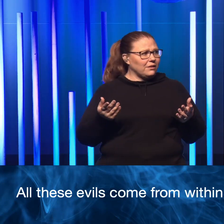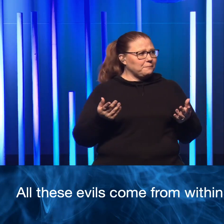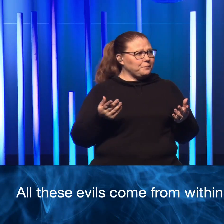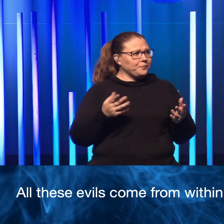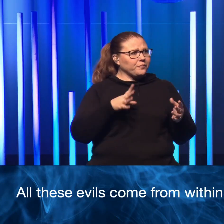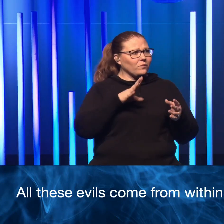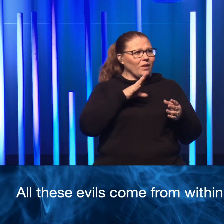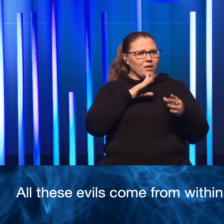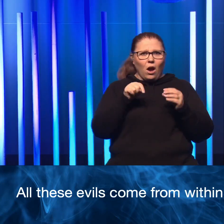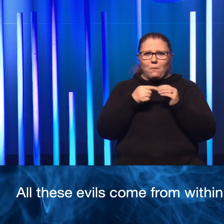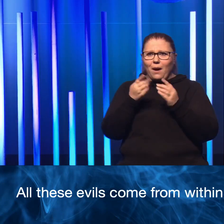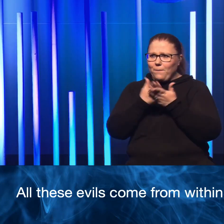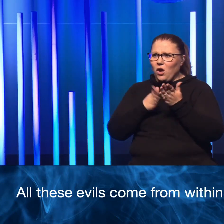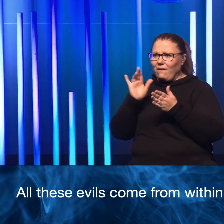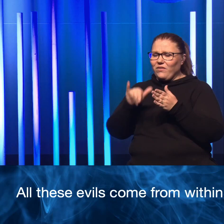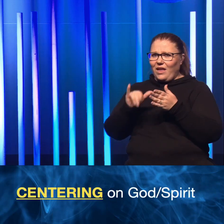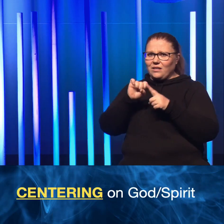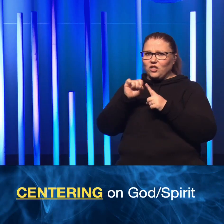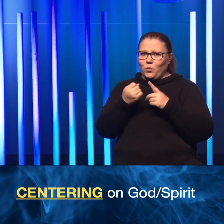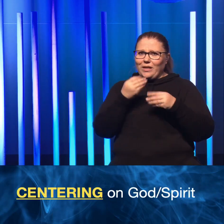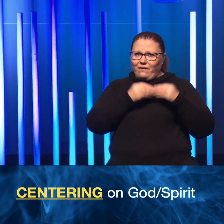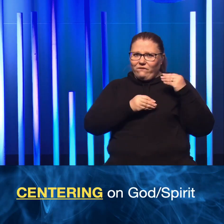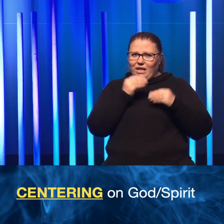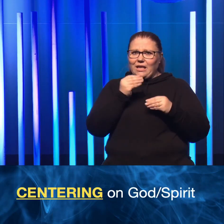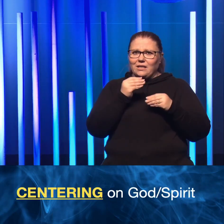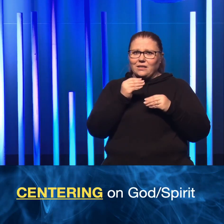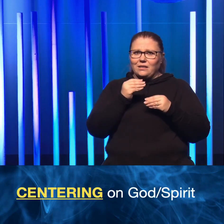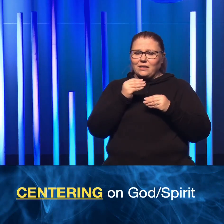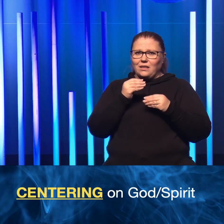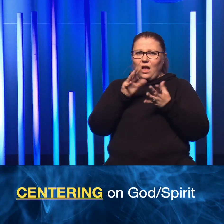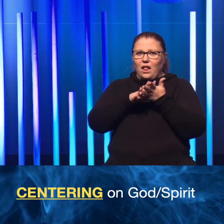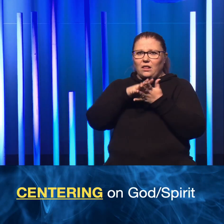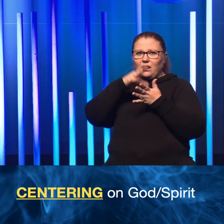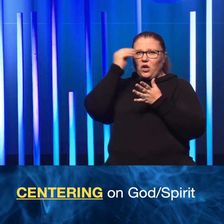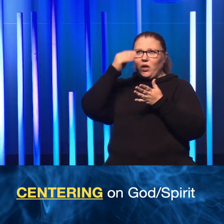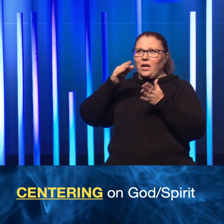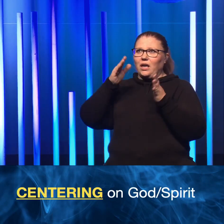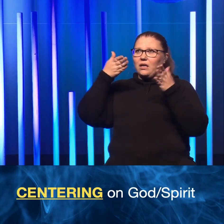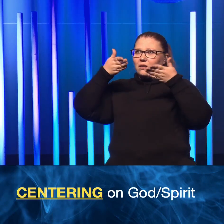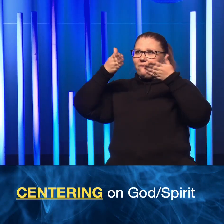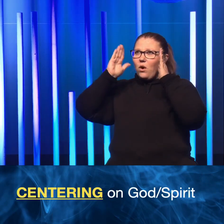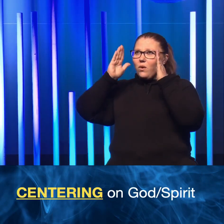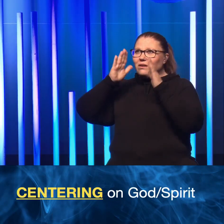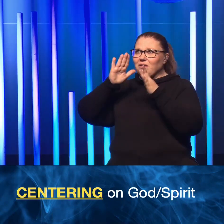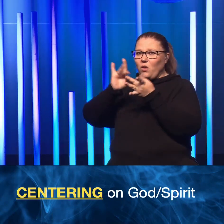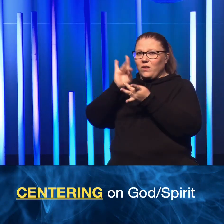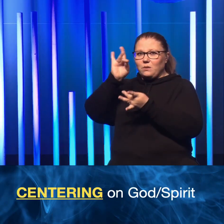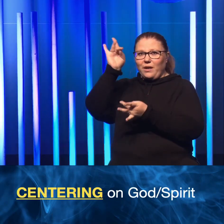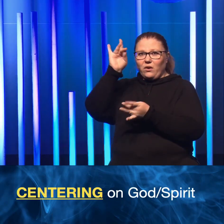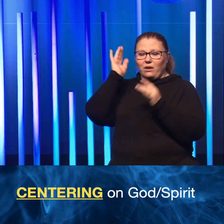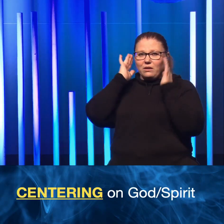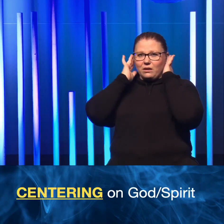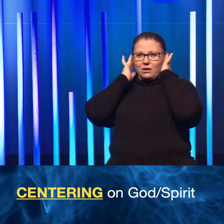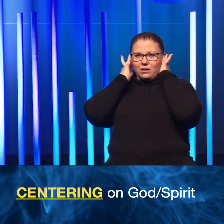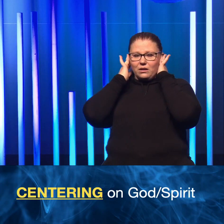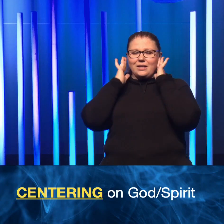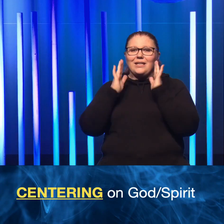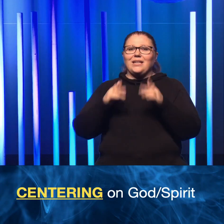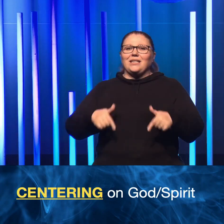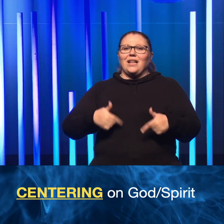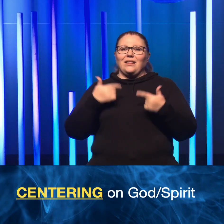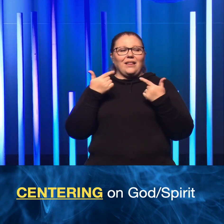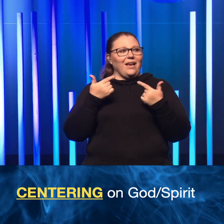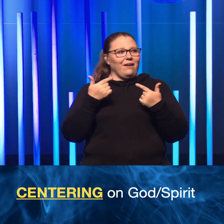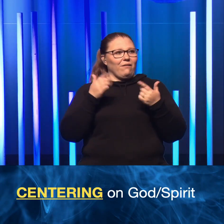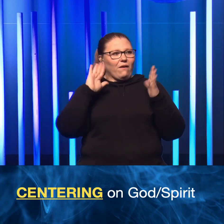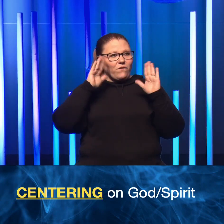talk about part of that condition getting fixed is learning to center on the Spirit, to live a life focused on that spirit